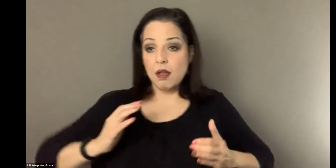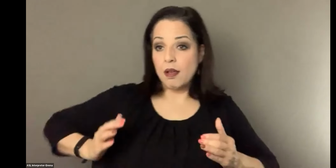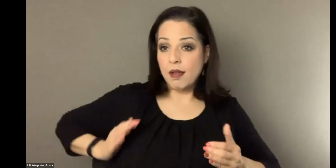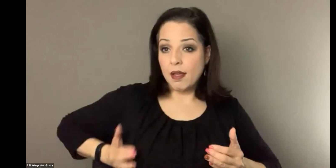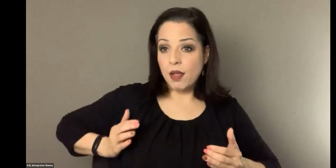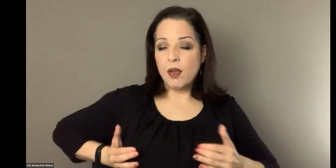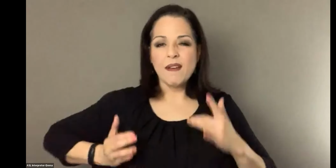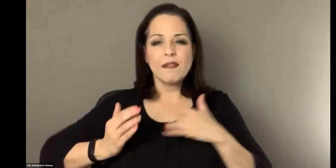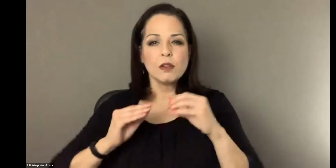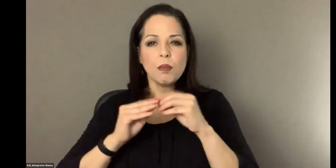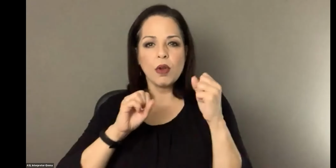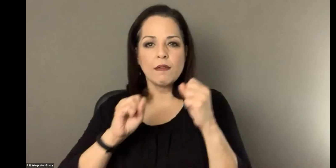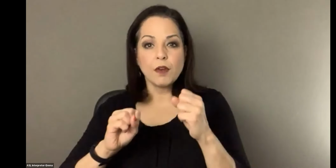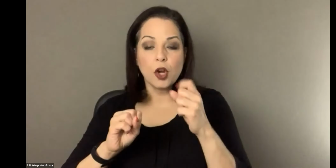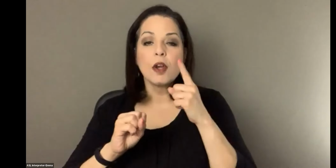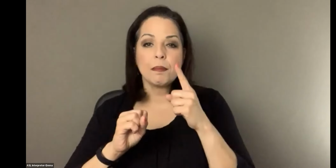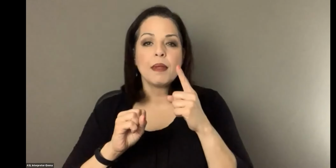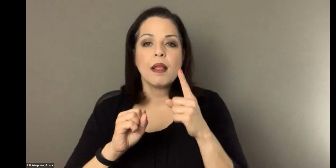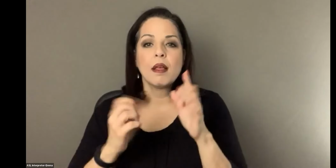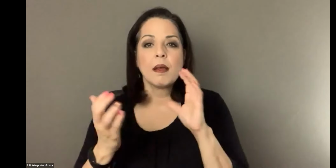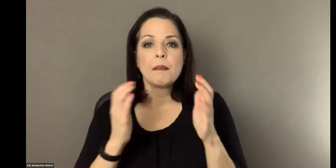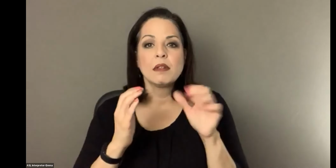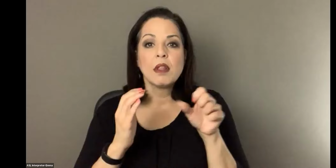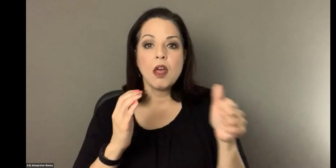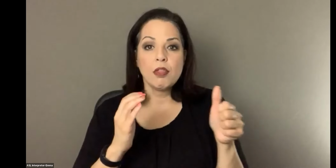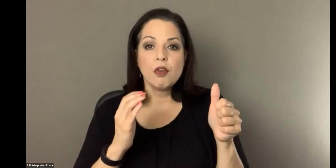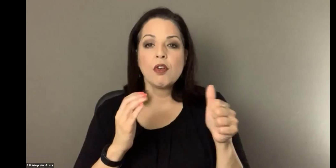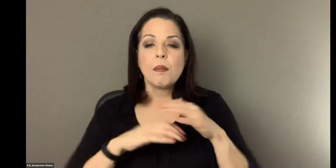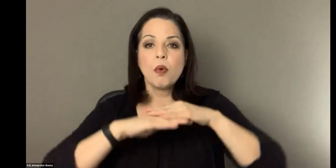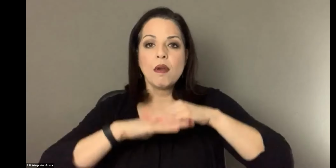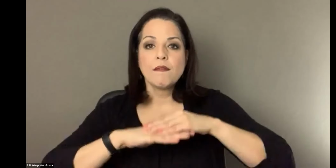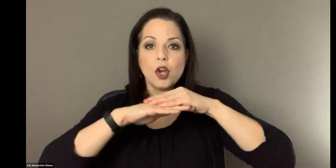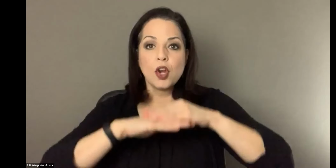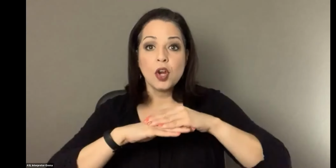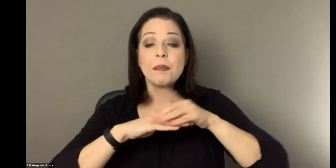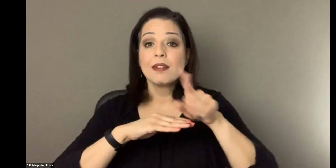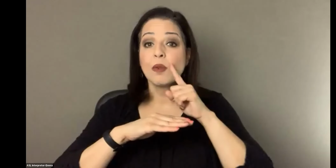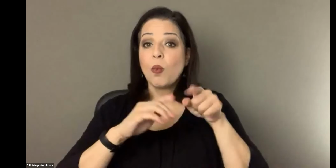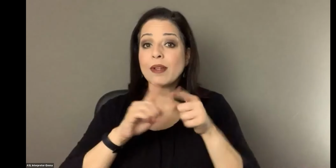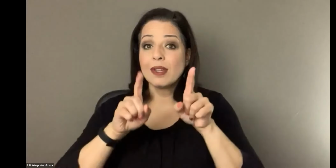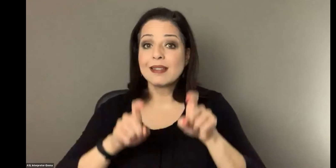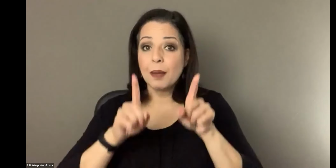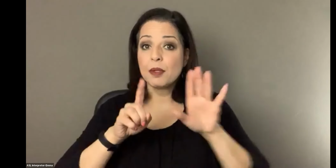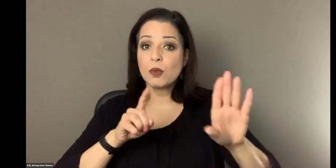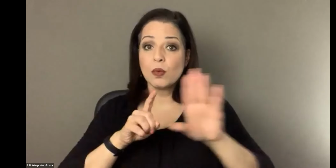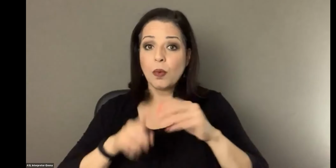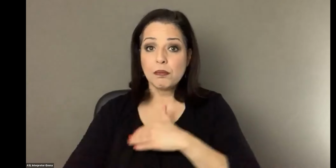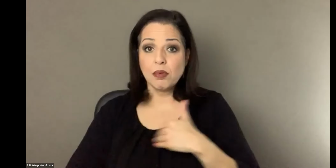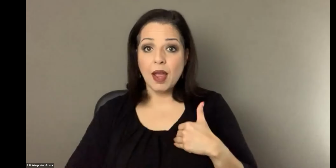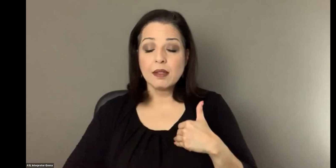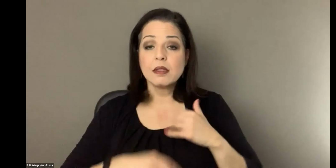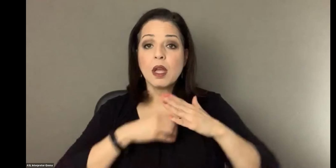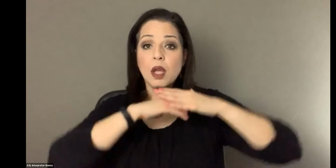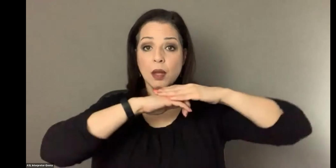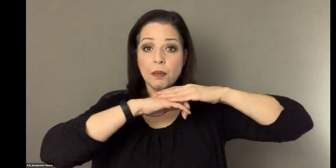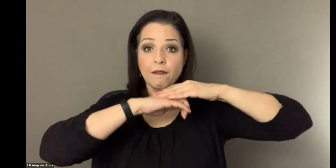firmer than the other areas. When you are examining your breasts, press firmly